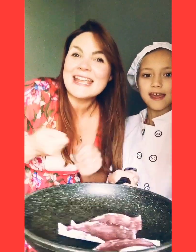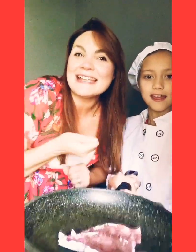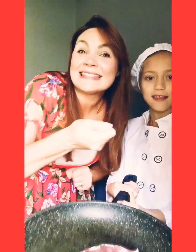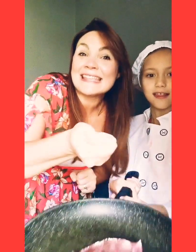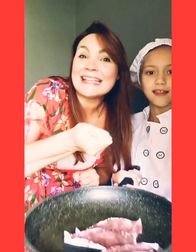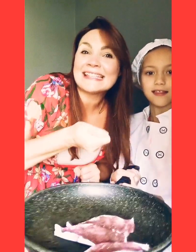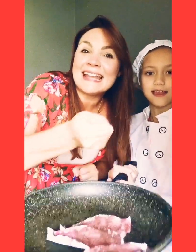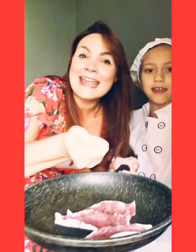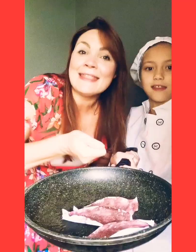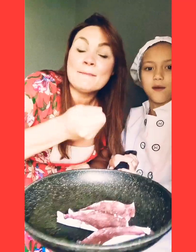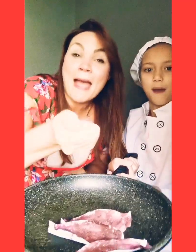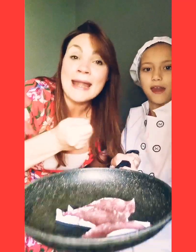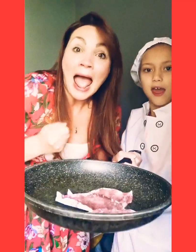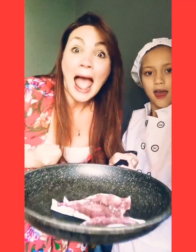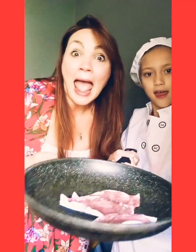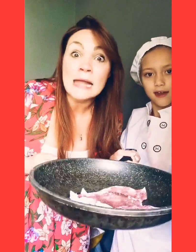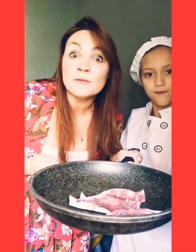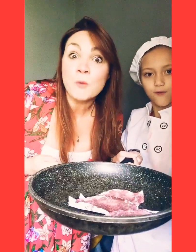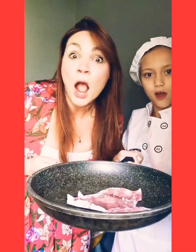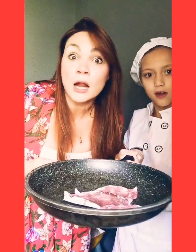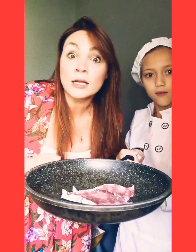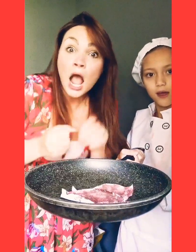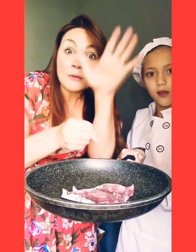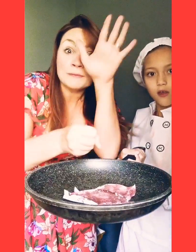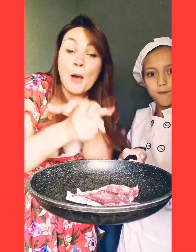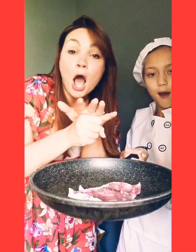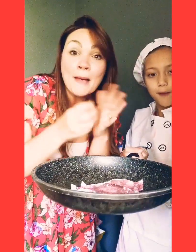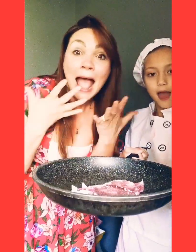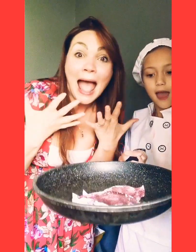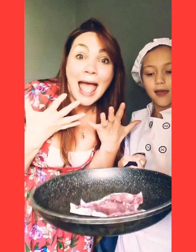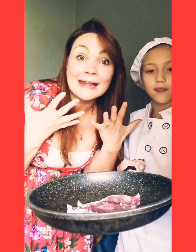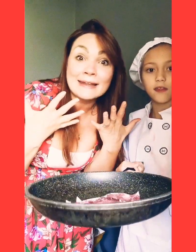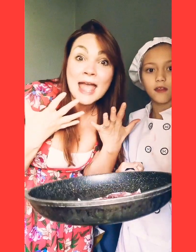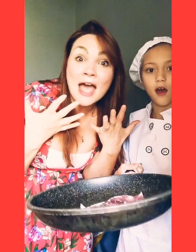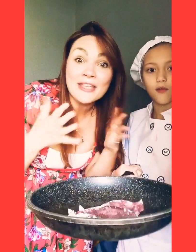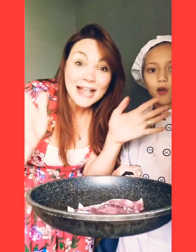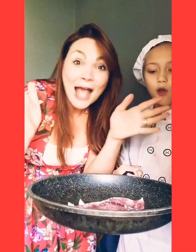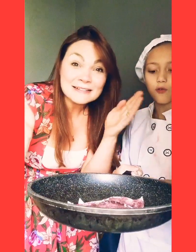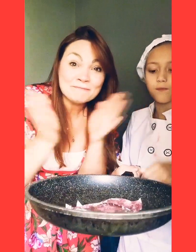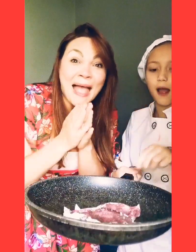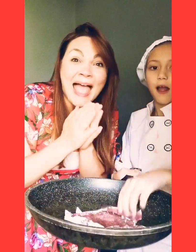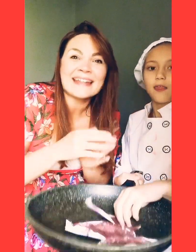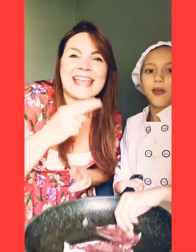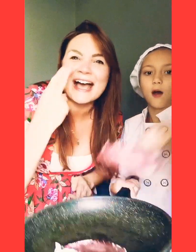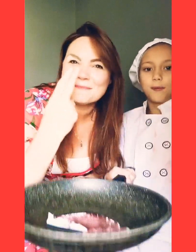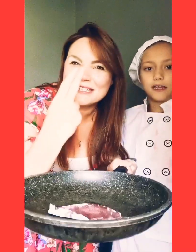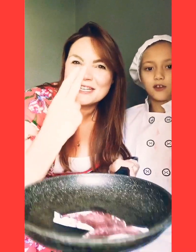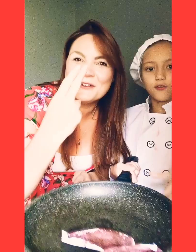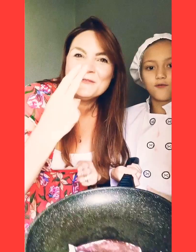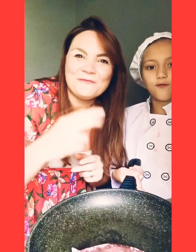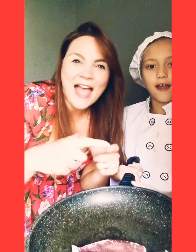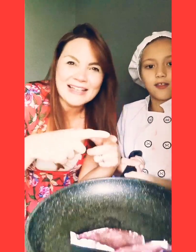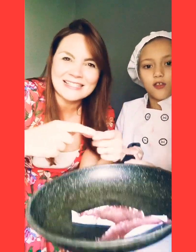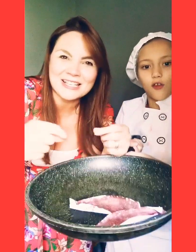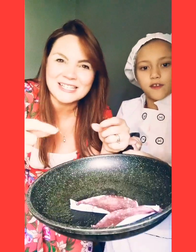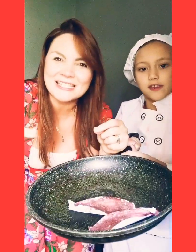3 fat sausages sizzling in the pan. And if one goes pop and another goes bang, there'll be